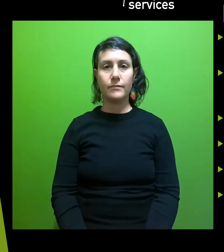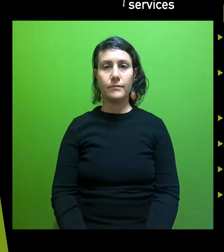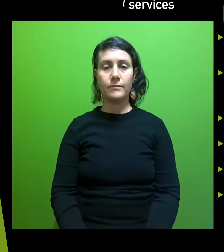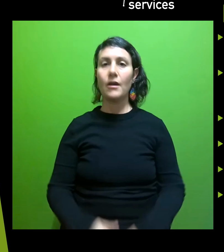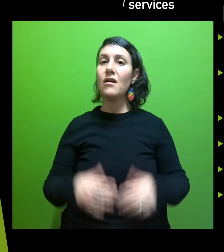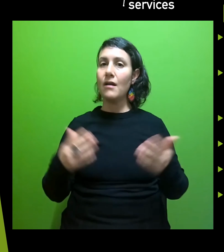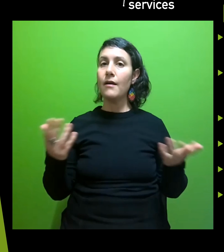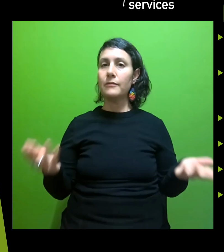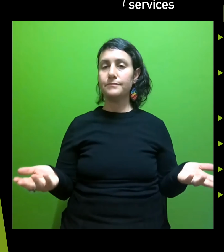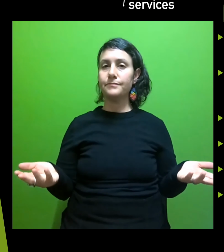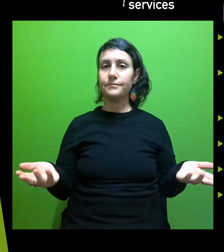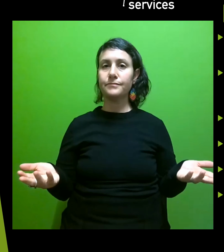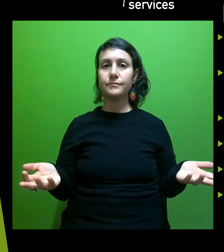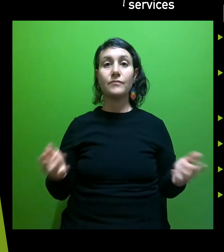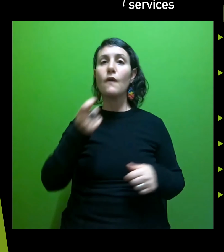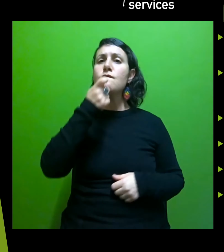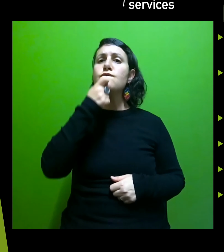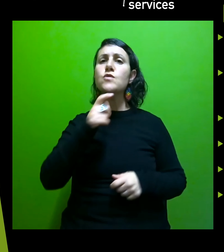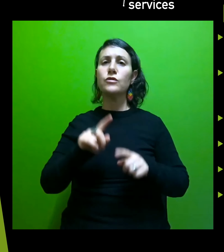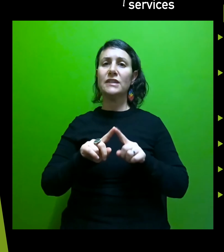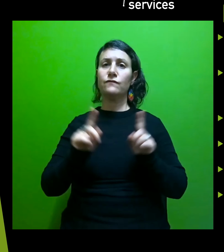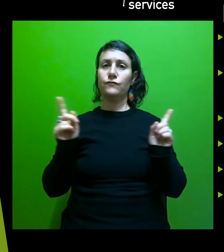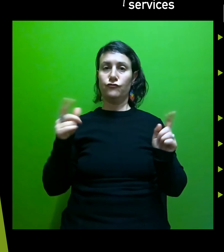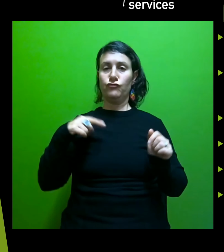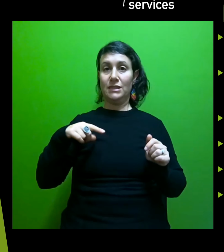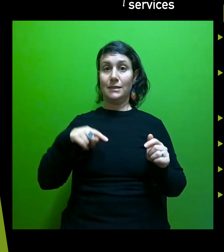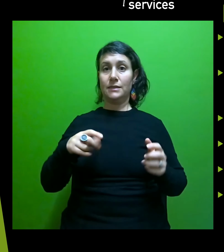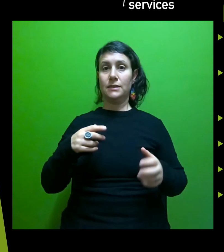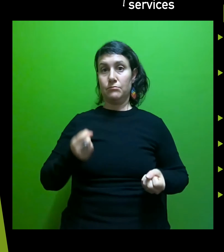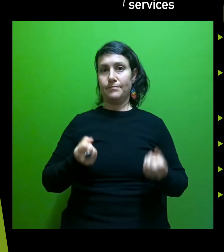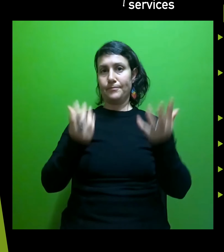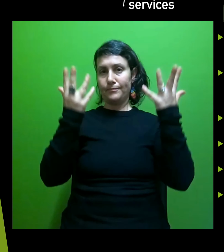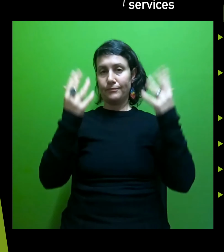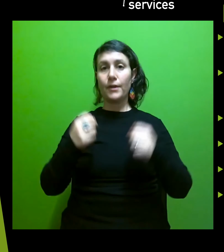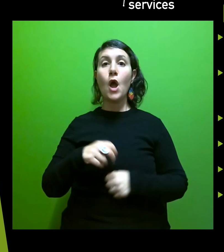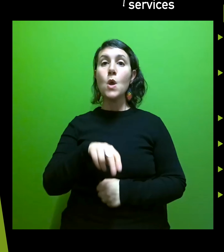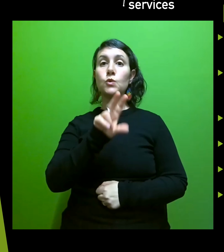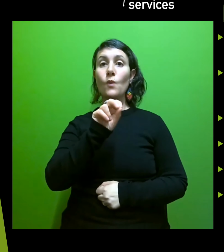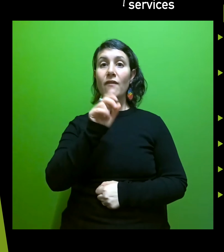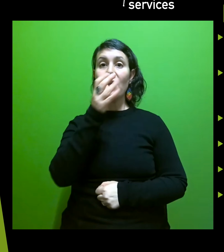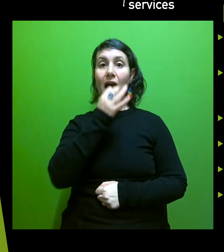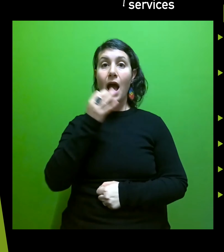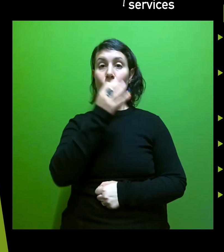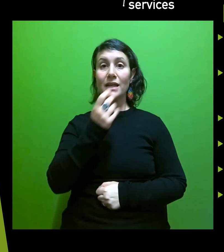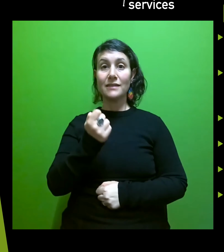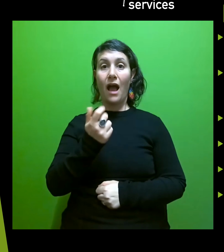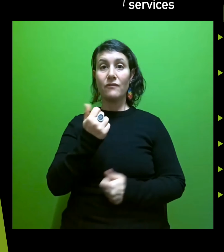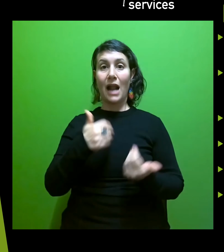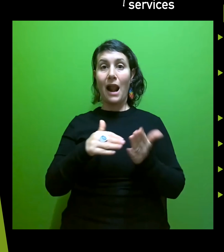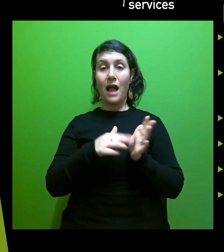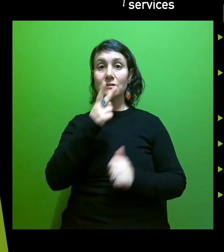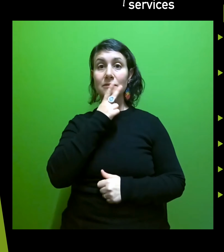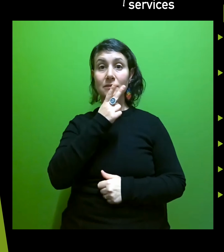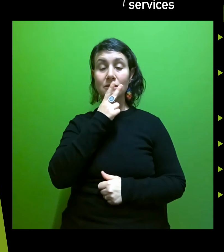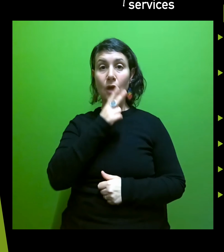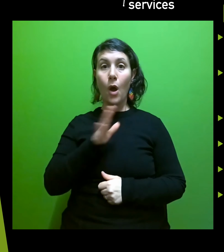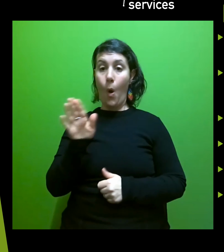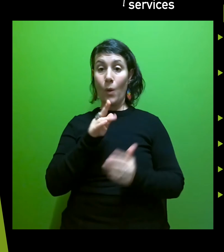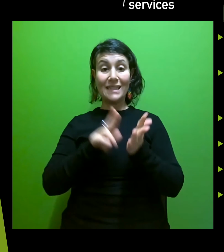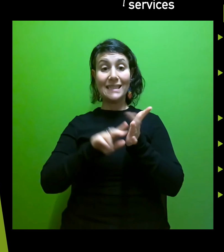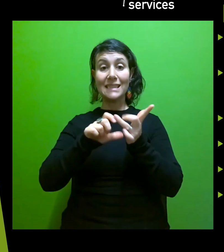So on this slide, there's a few different reasons to quit. So 12 hours after stopping, almost all nicotine is out of